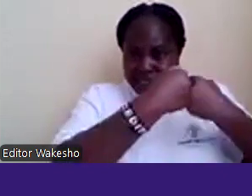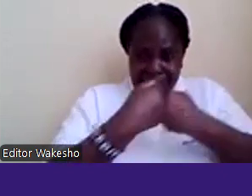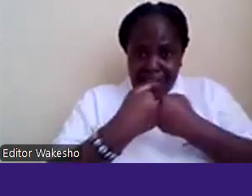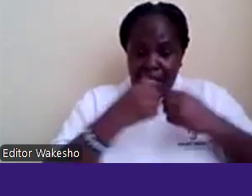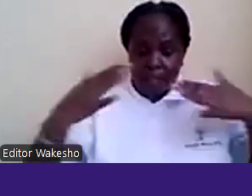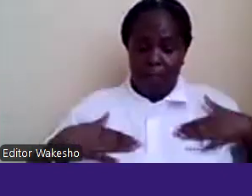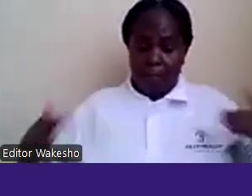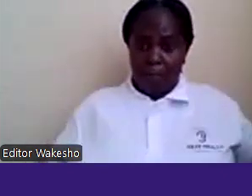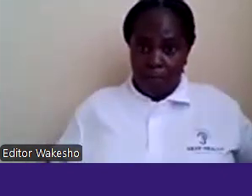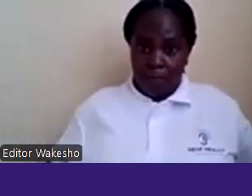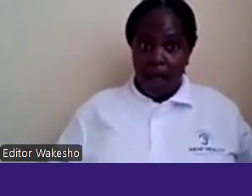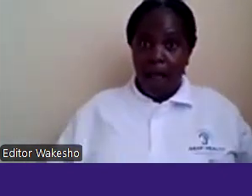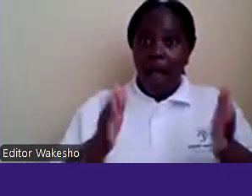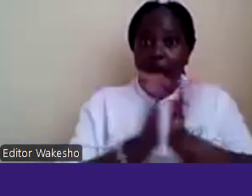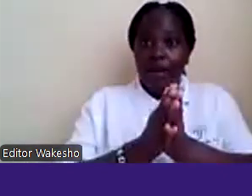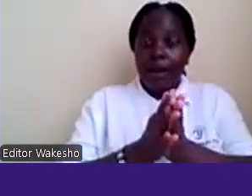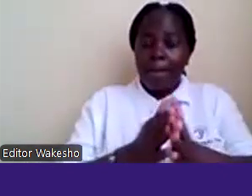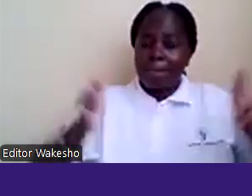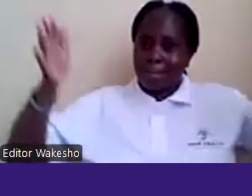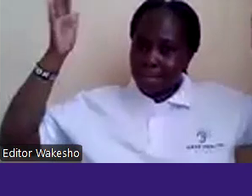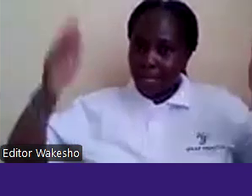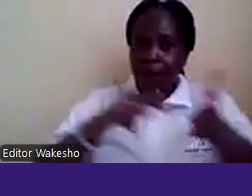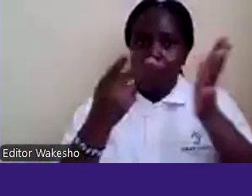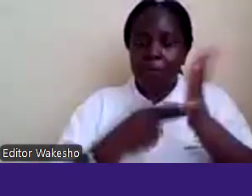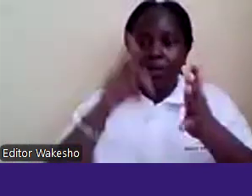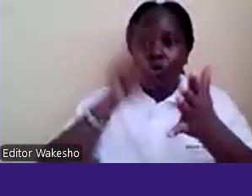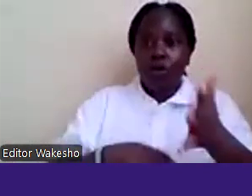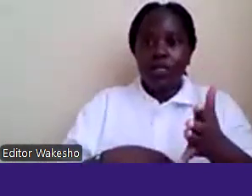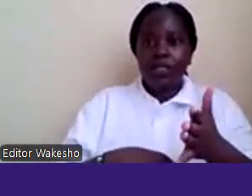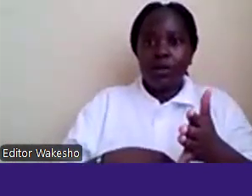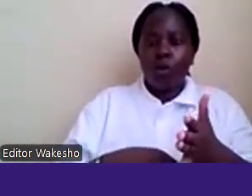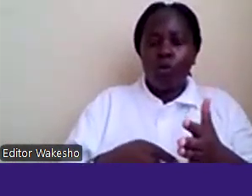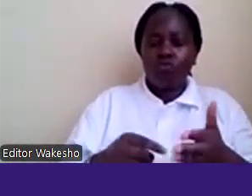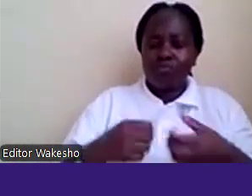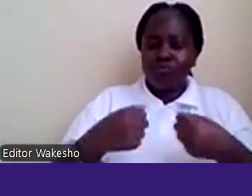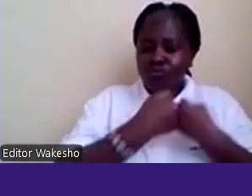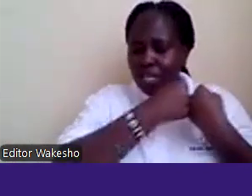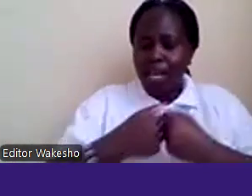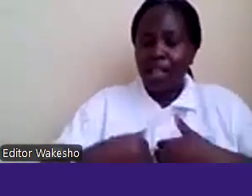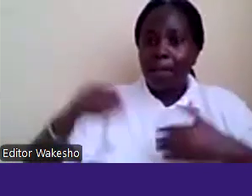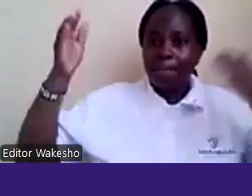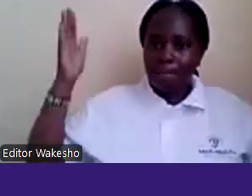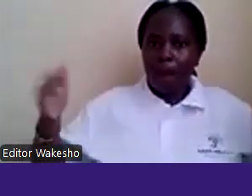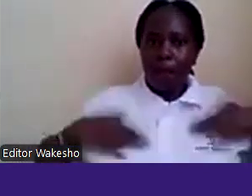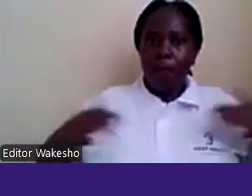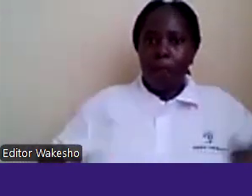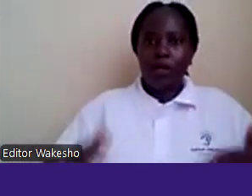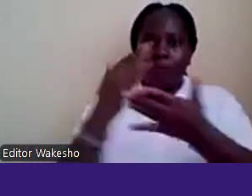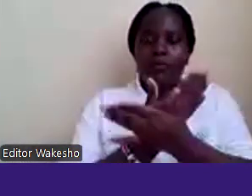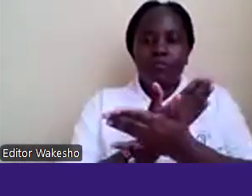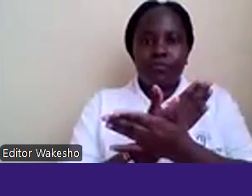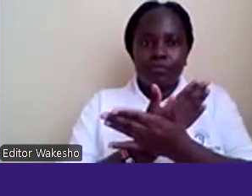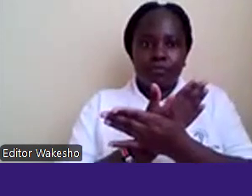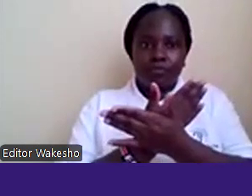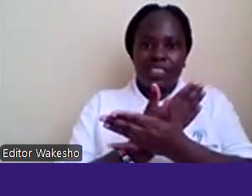and macrovascular, which means complications in the larger blood vessels. So what are some microvascular complications?